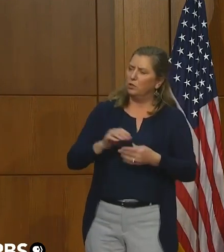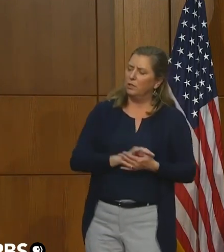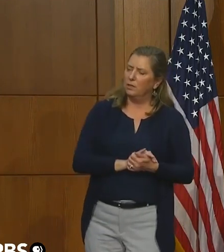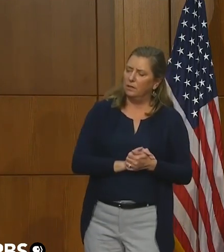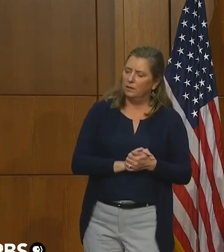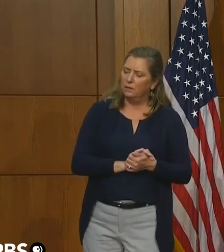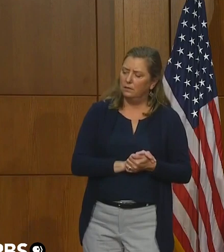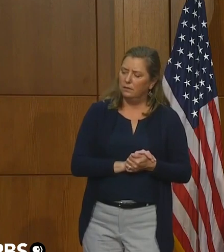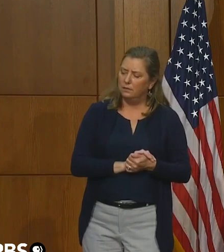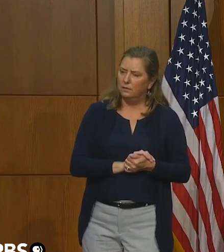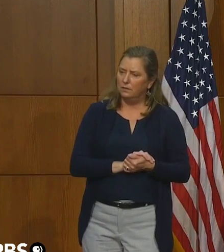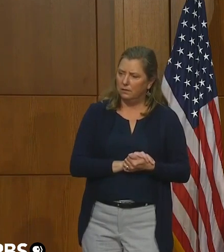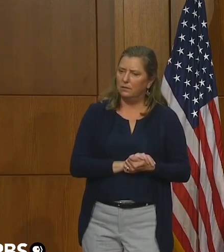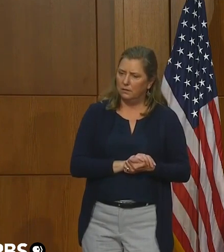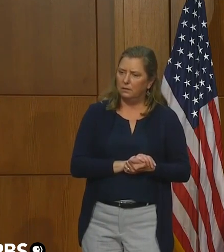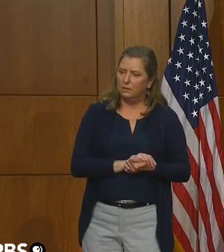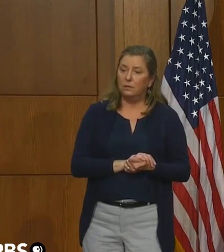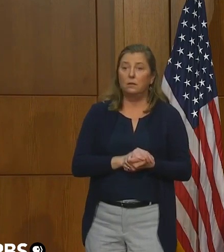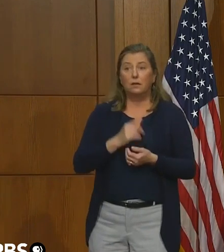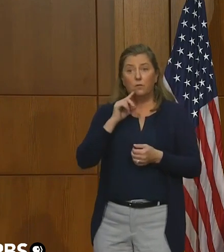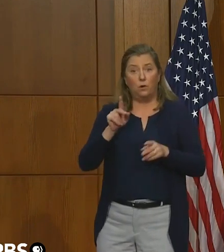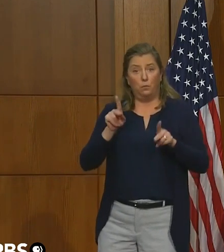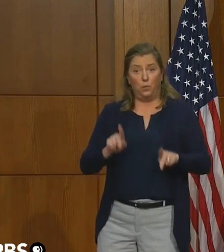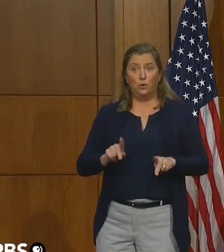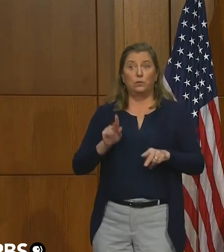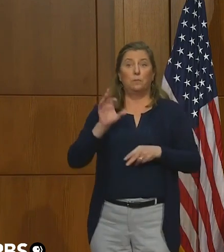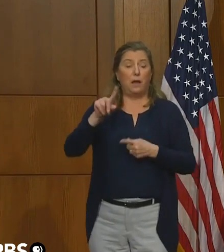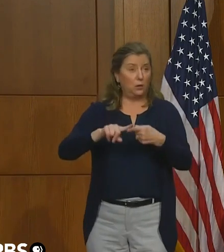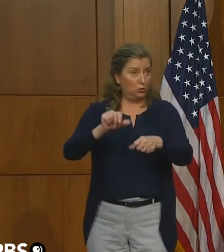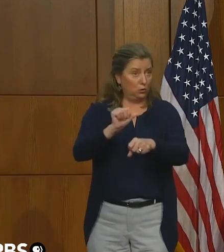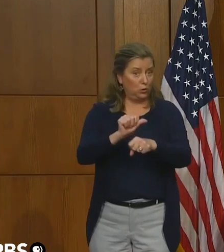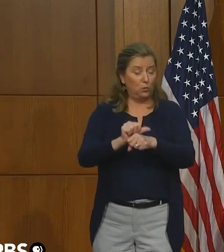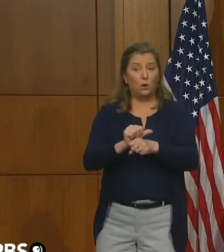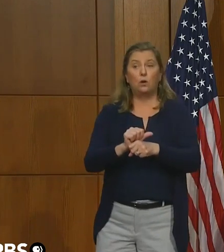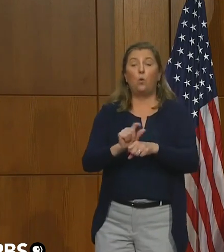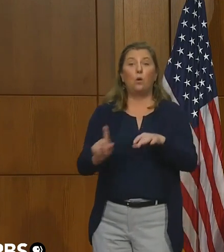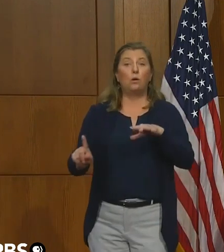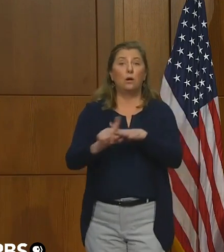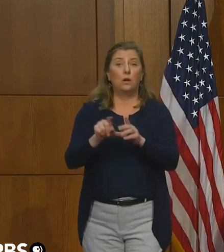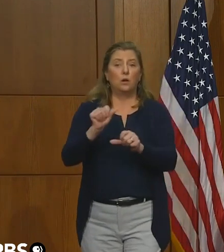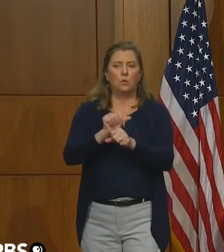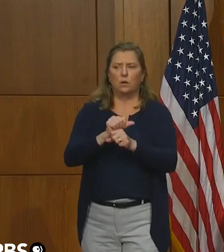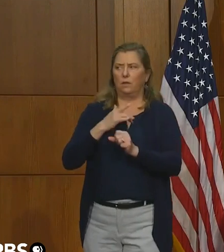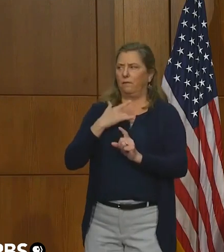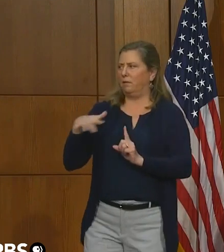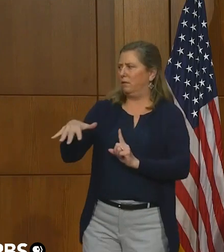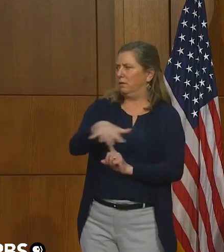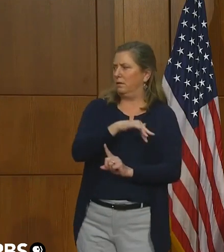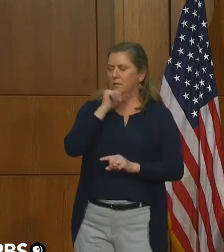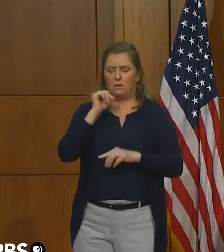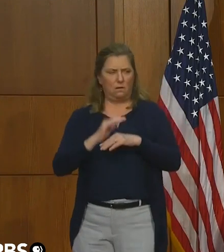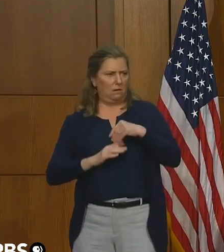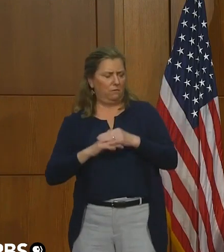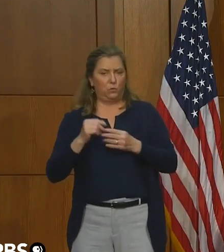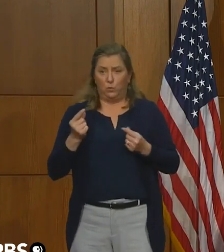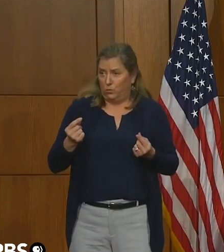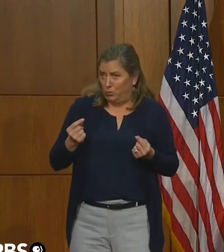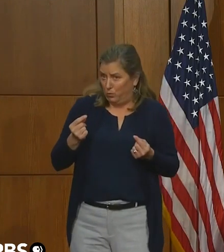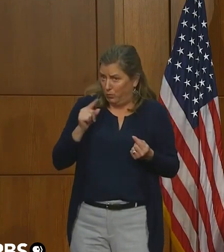that are going back to work or are already working and they're not comfortable in their current situation, what avenue do they